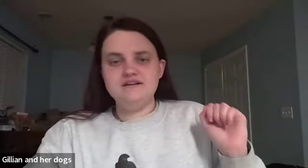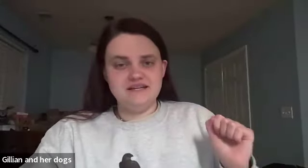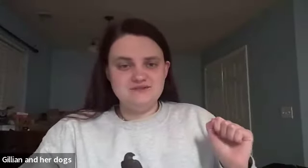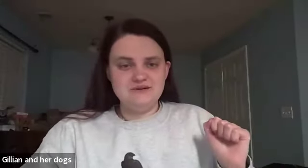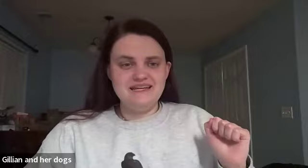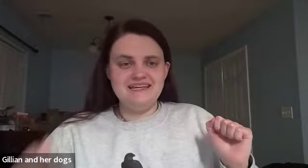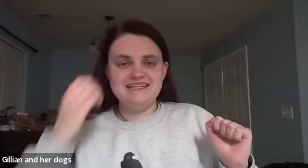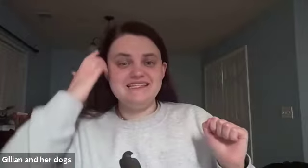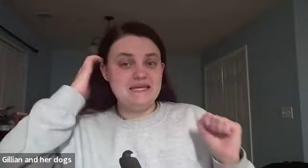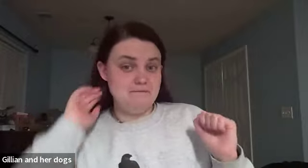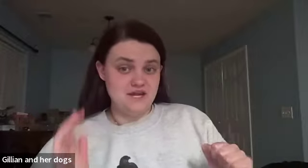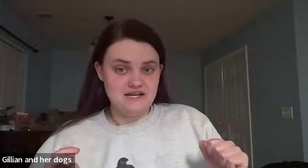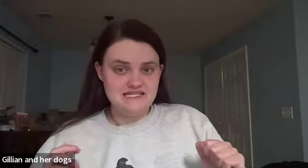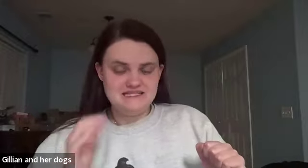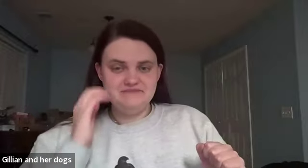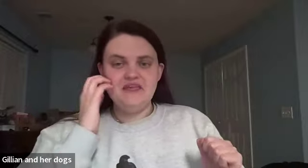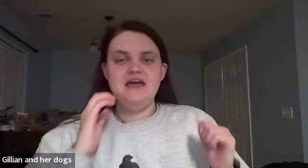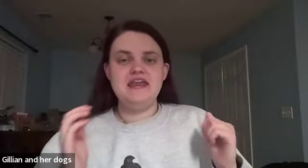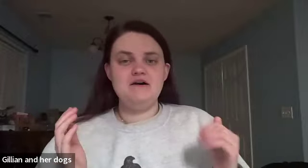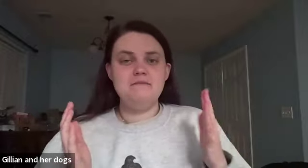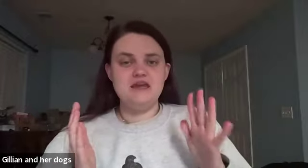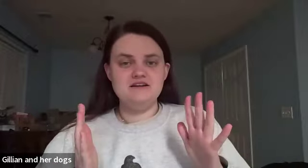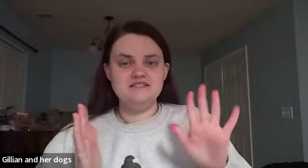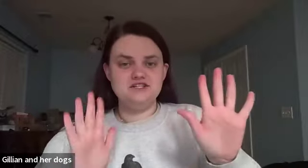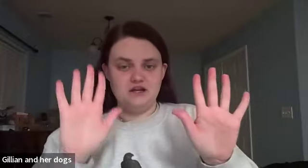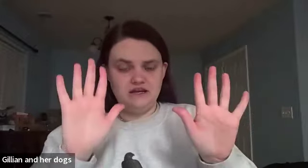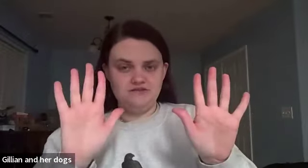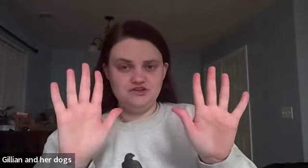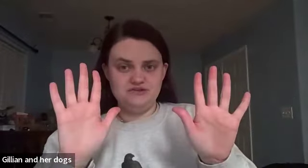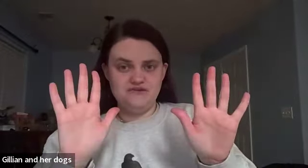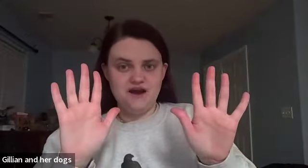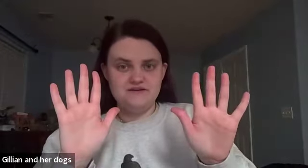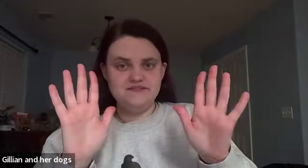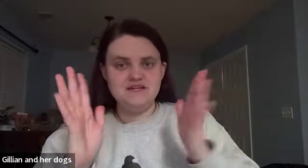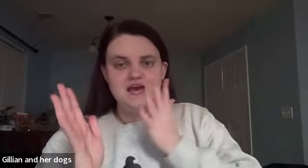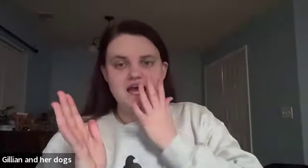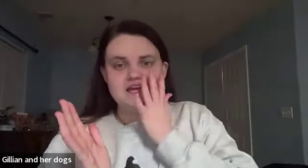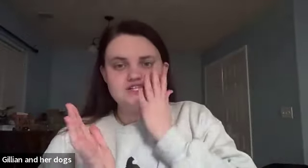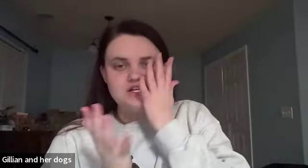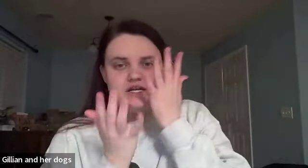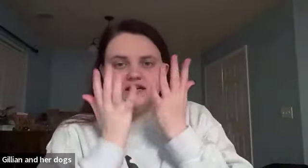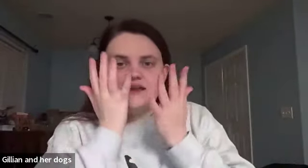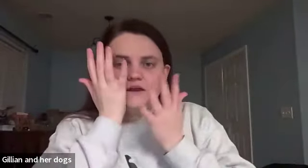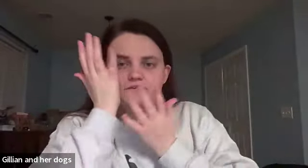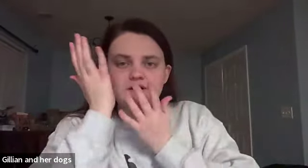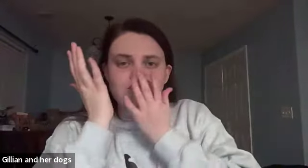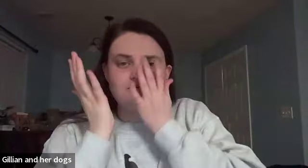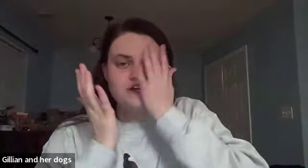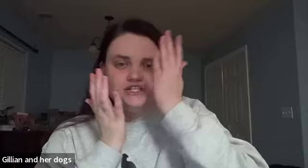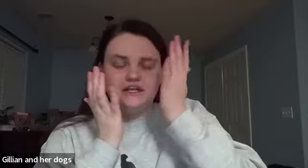Our next one is embarrassed. Now, embarrassed is you're going to have your two fives and you're going to carefully brush, like